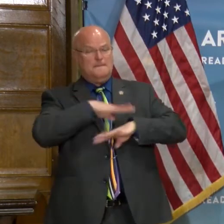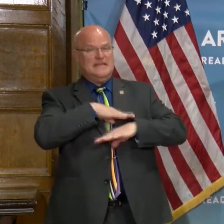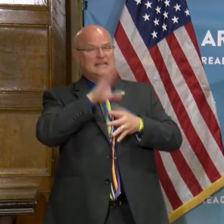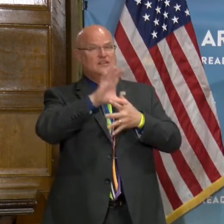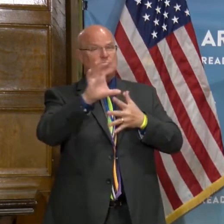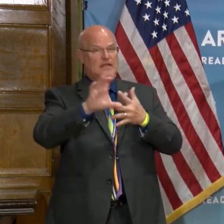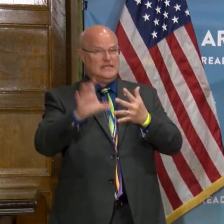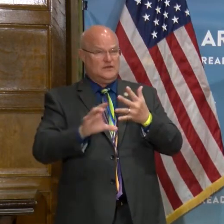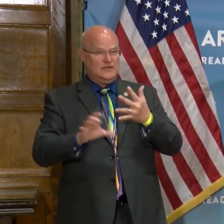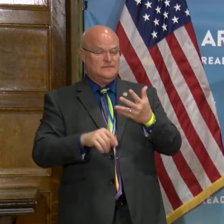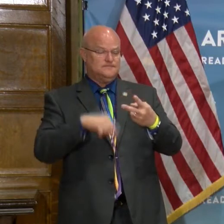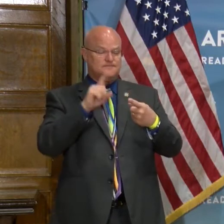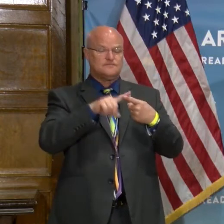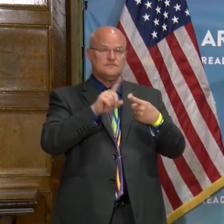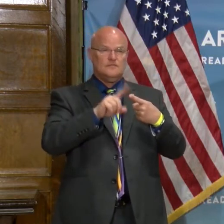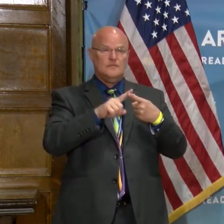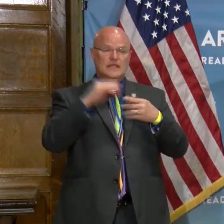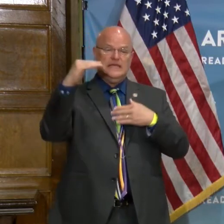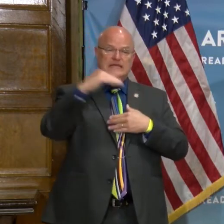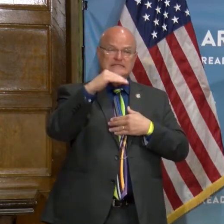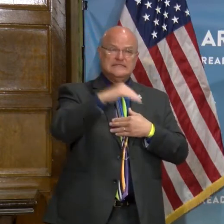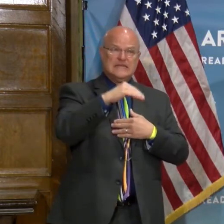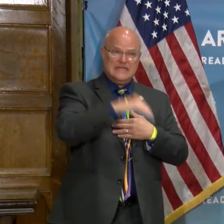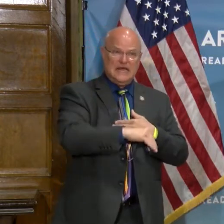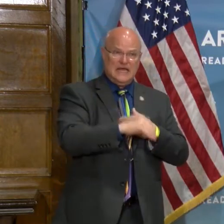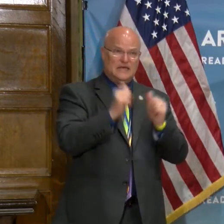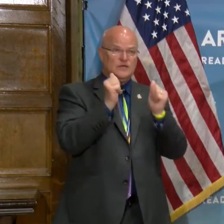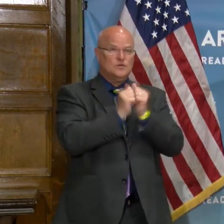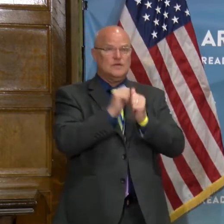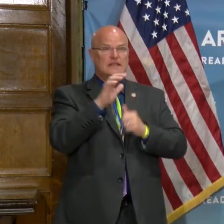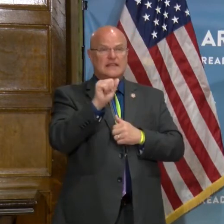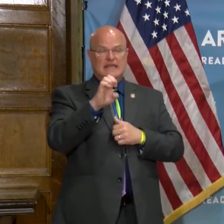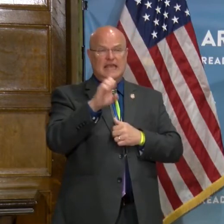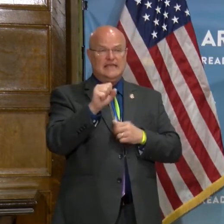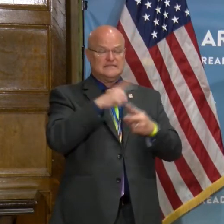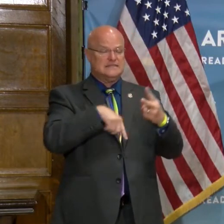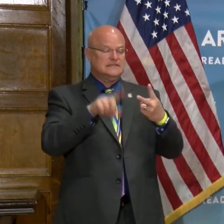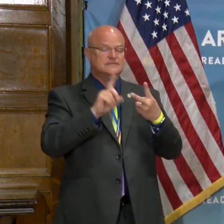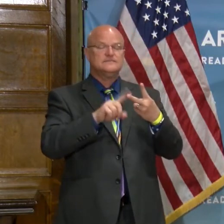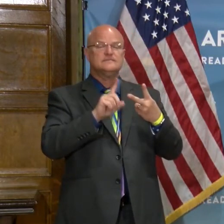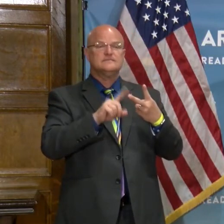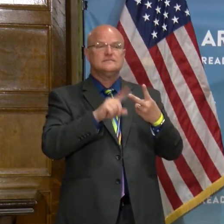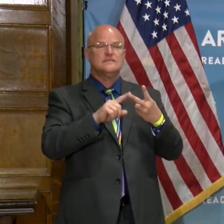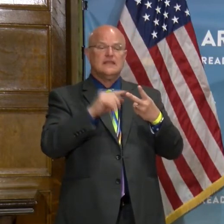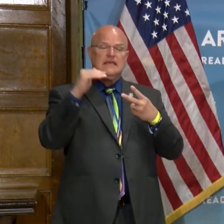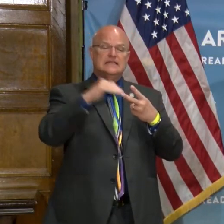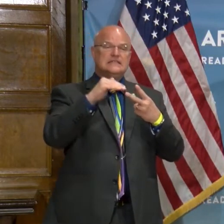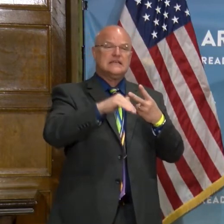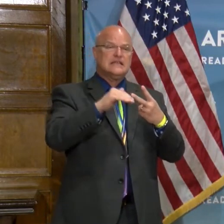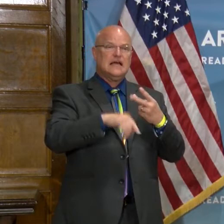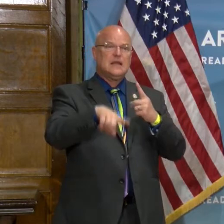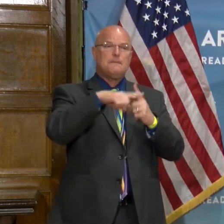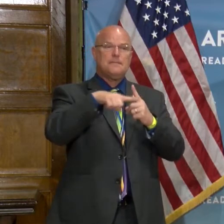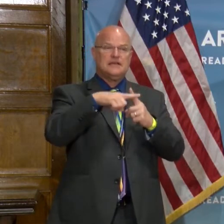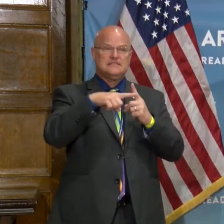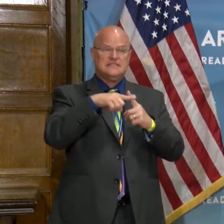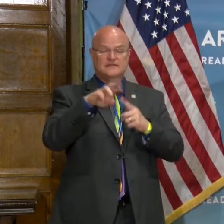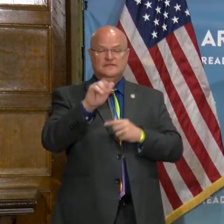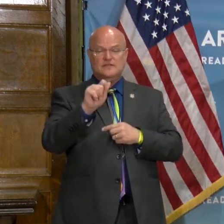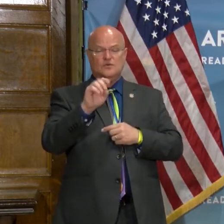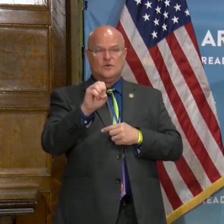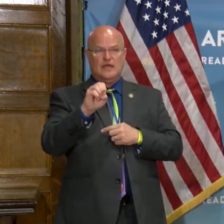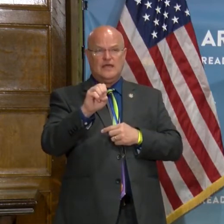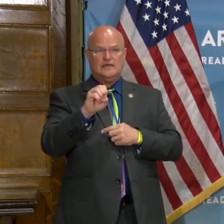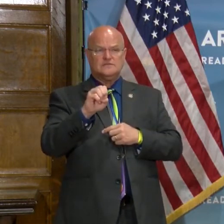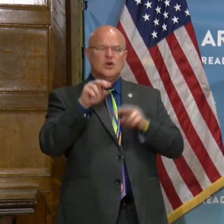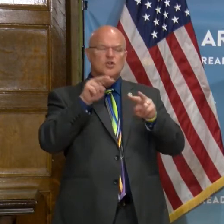criteria. One is a decline in cases, and the other is a decline in positivity rate. So take